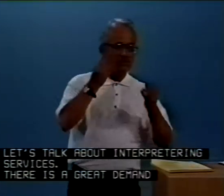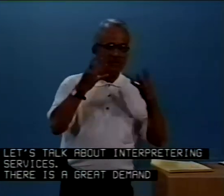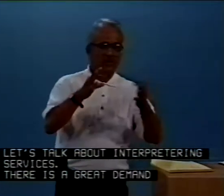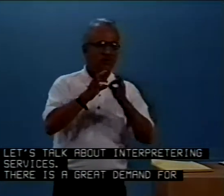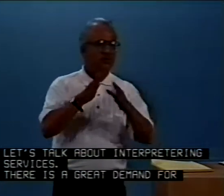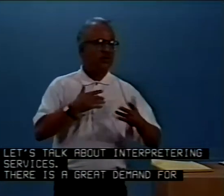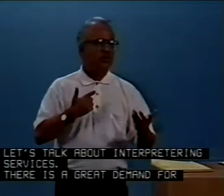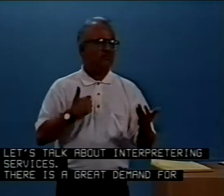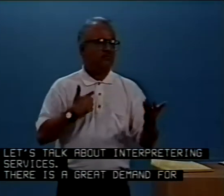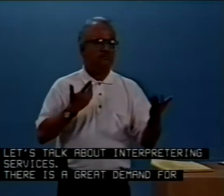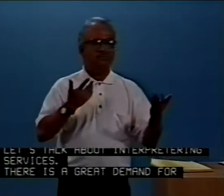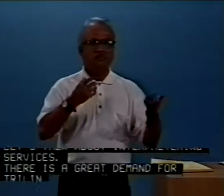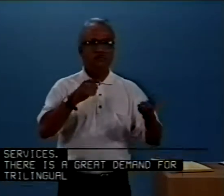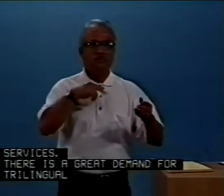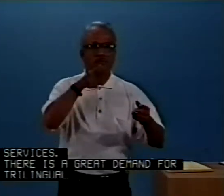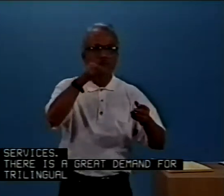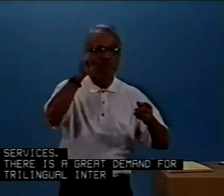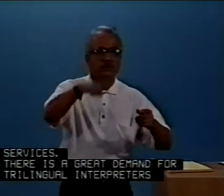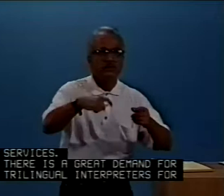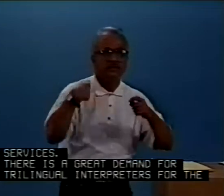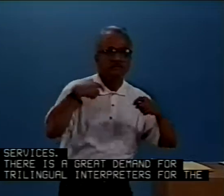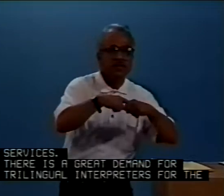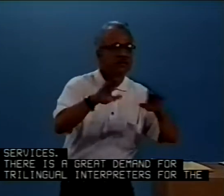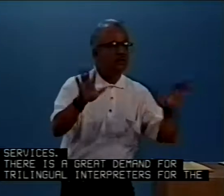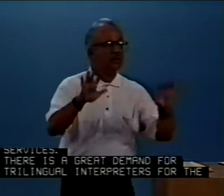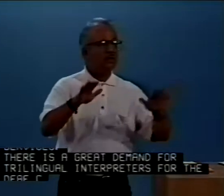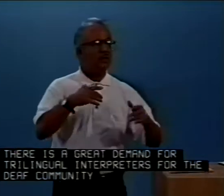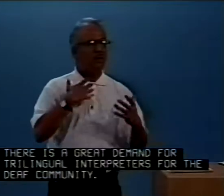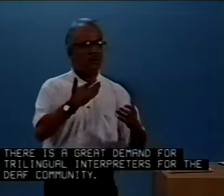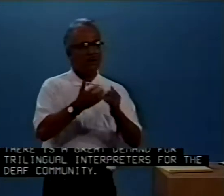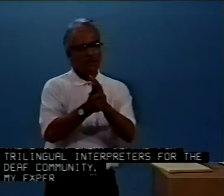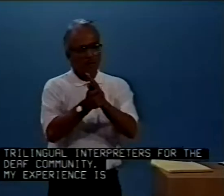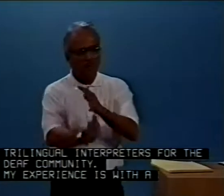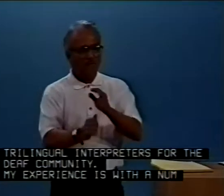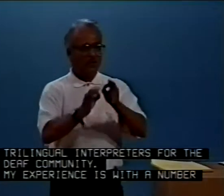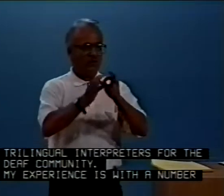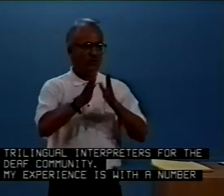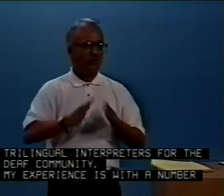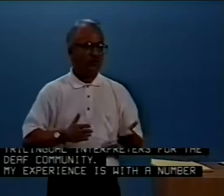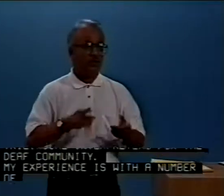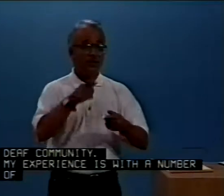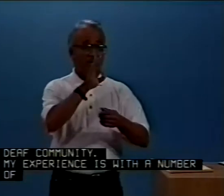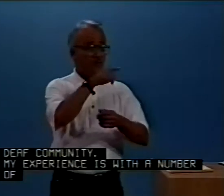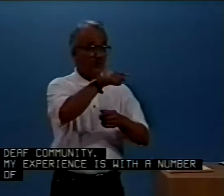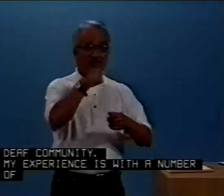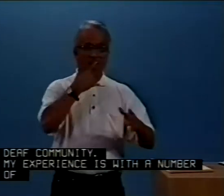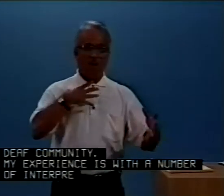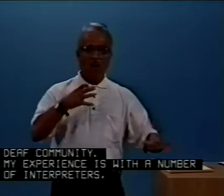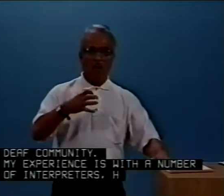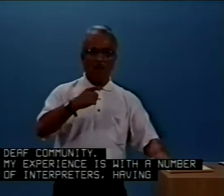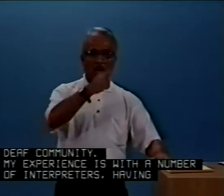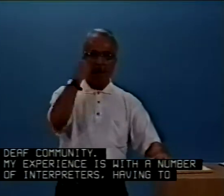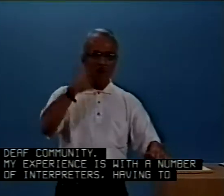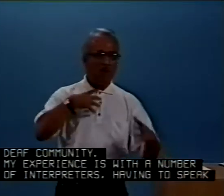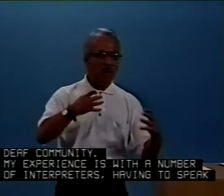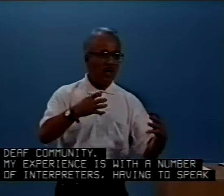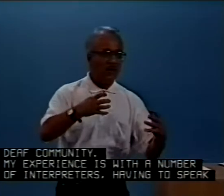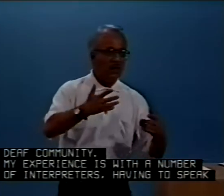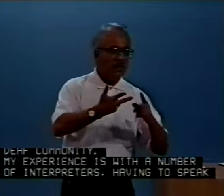My experience is with a number of interpreters having to speak in Spanish, not necessarily. If you say, I want a